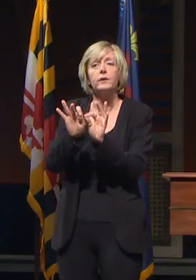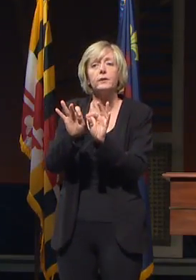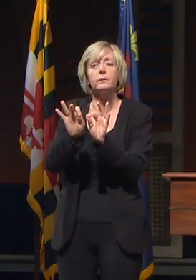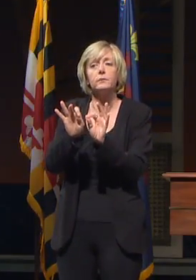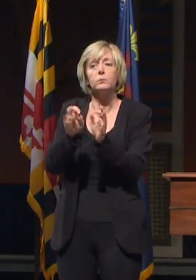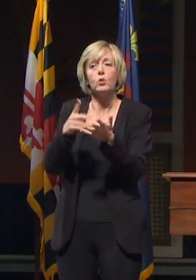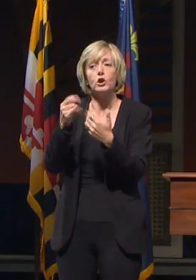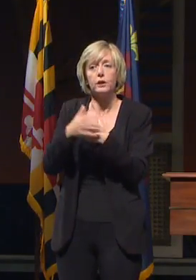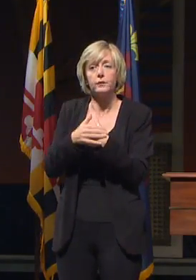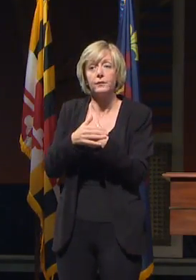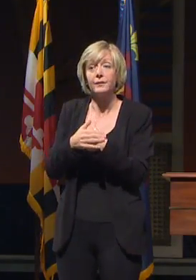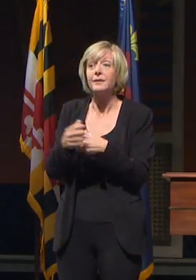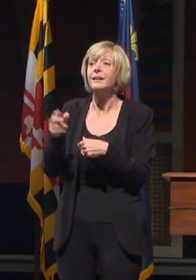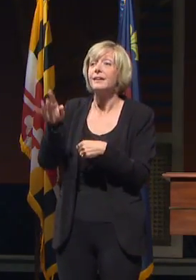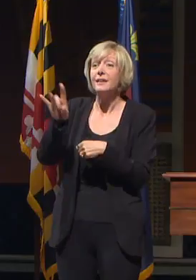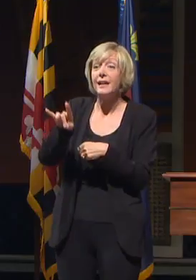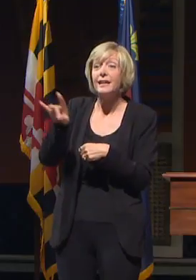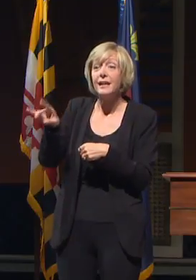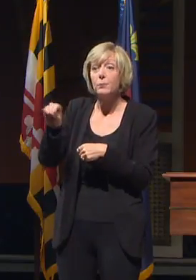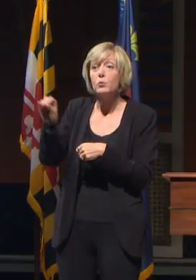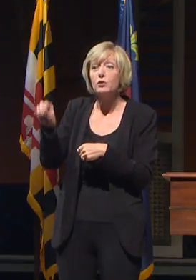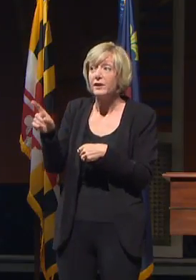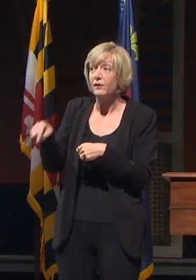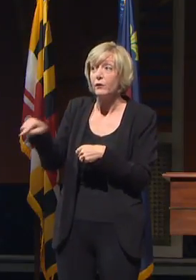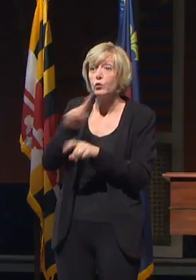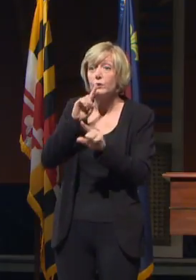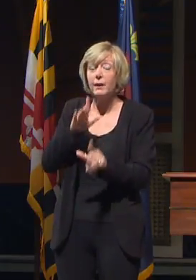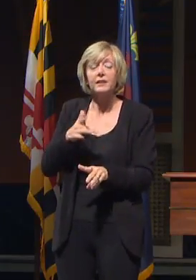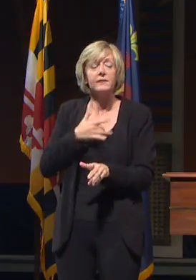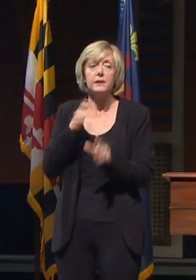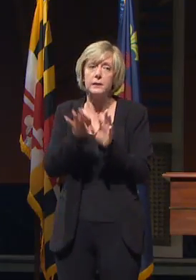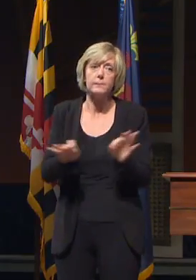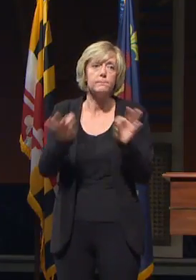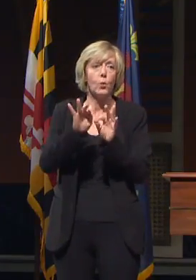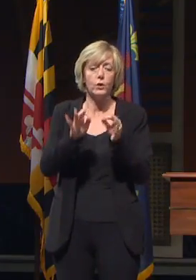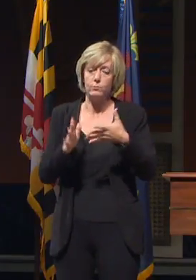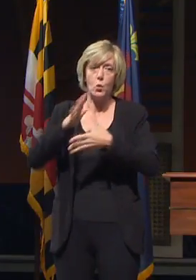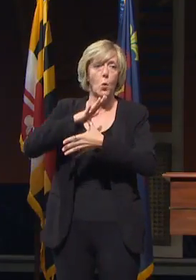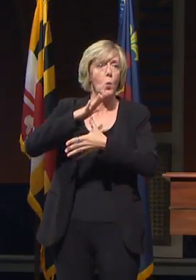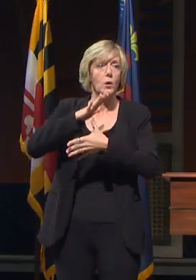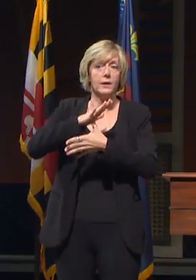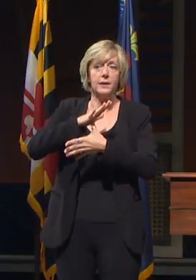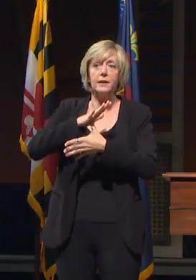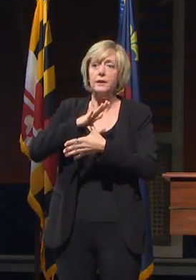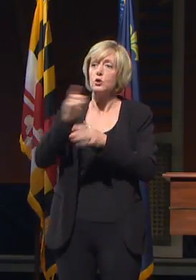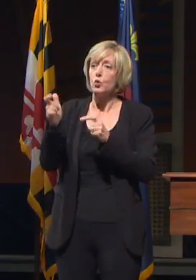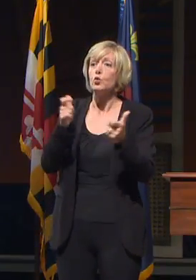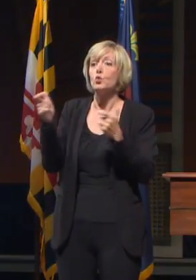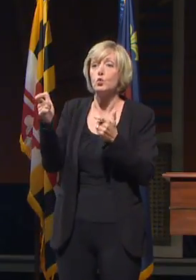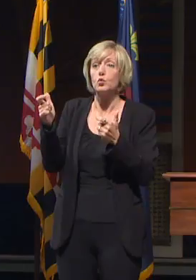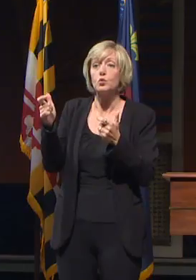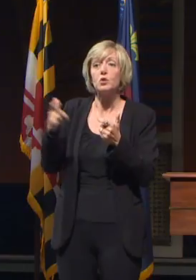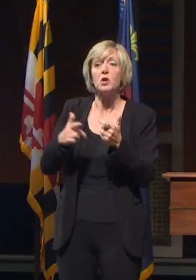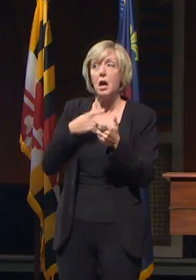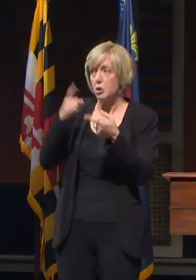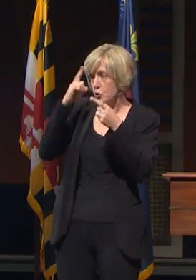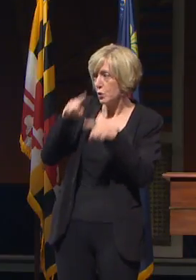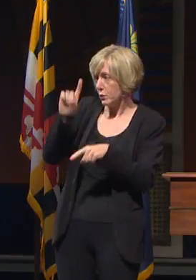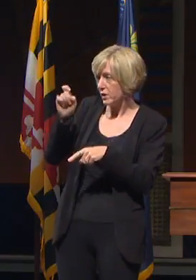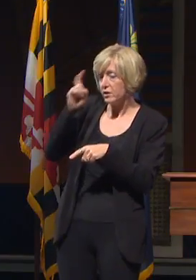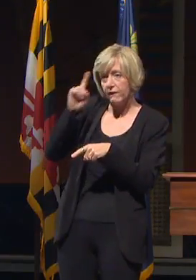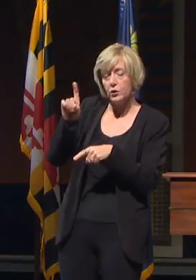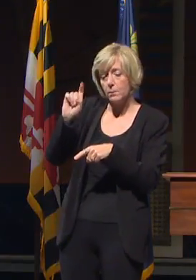important to 88% of the 7,400 respondents. This is huge. I believe the governor is absolutely on target with what has